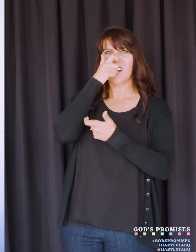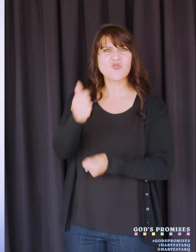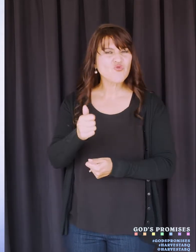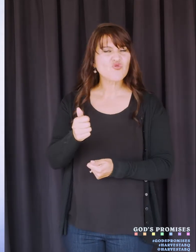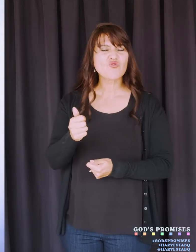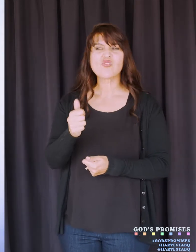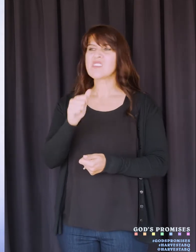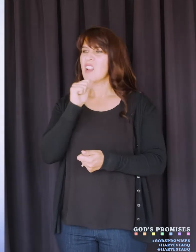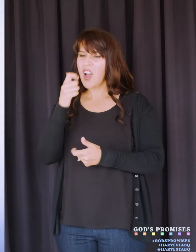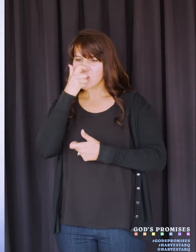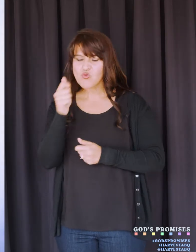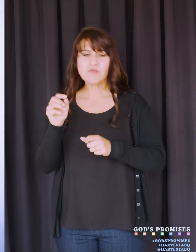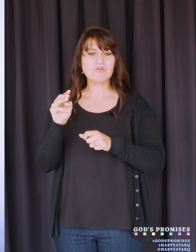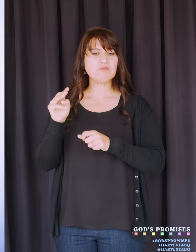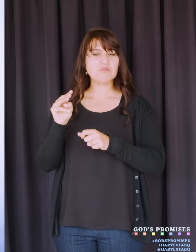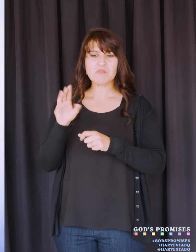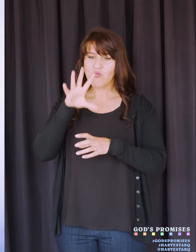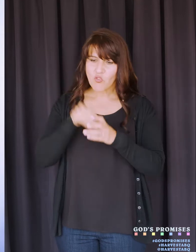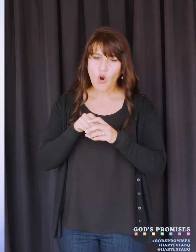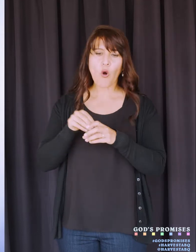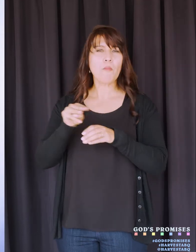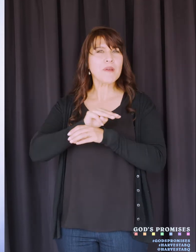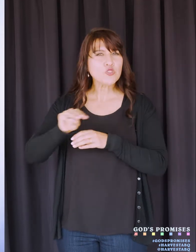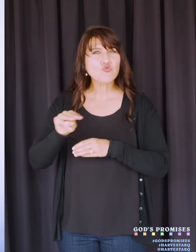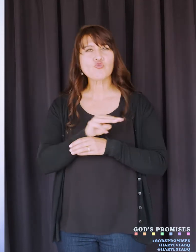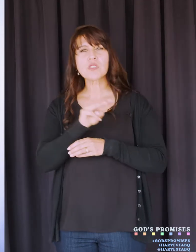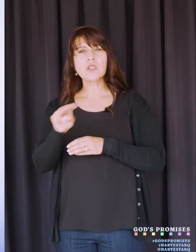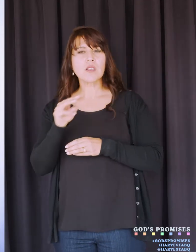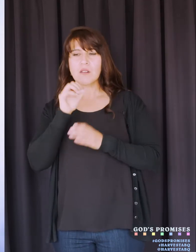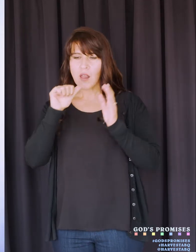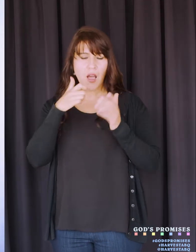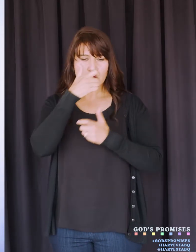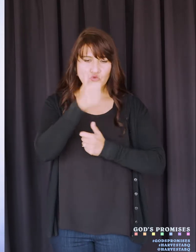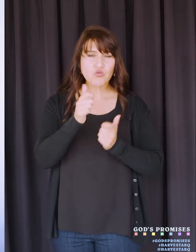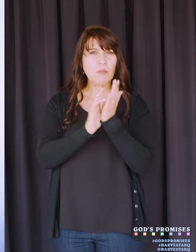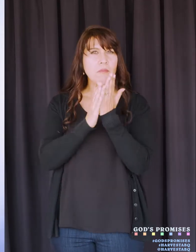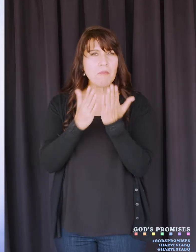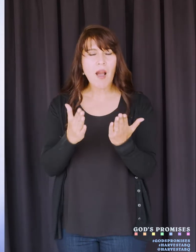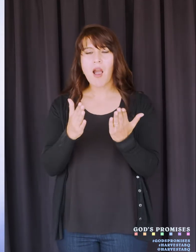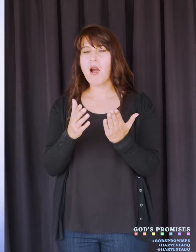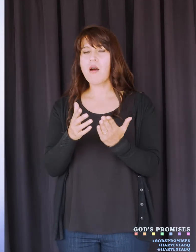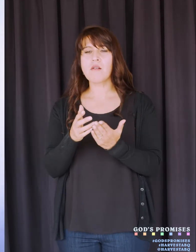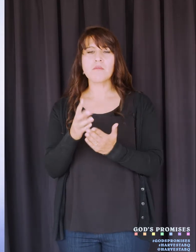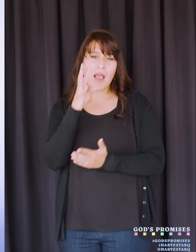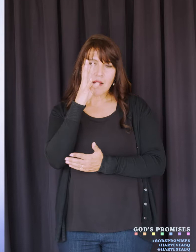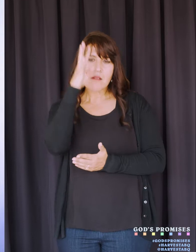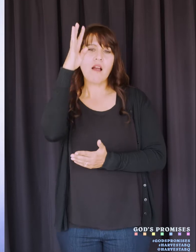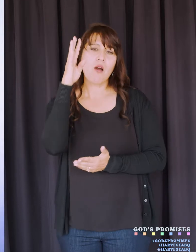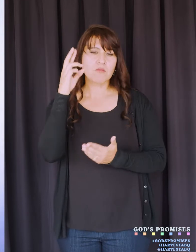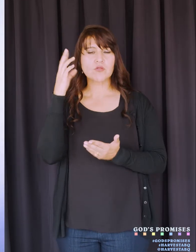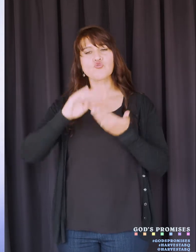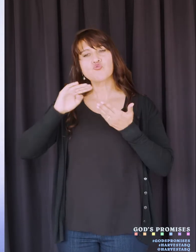less time in prayer and in the Bible. I blame others and make excuses for my lack of